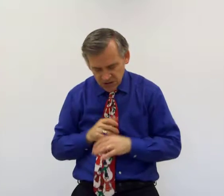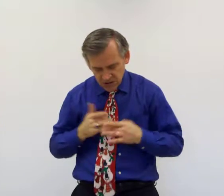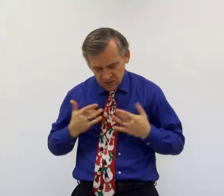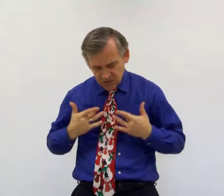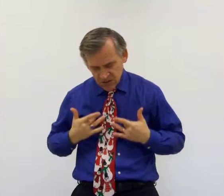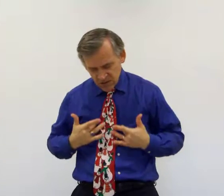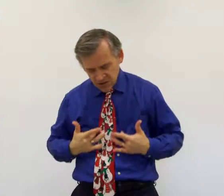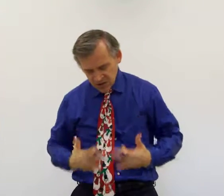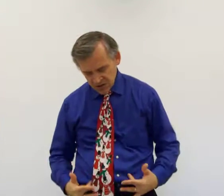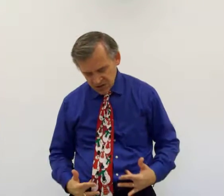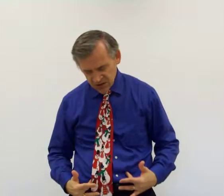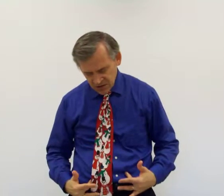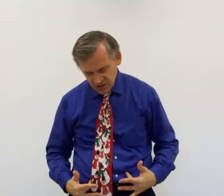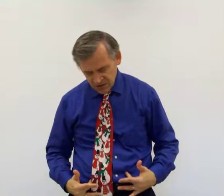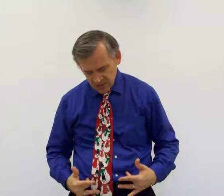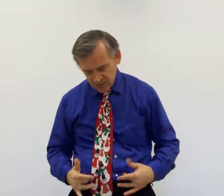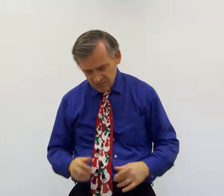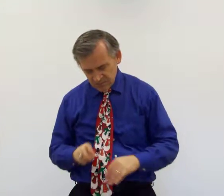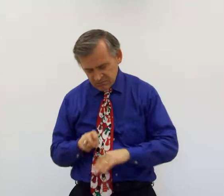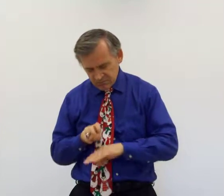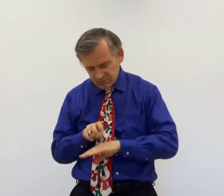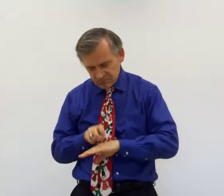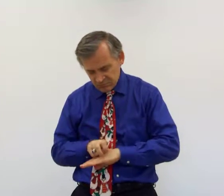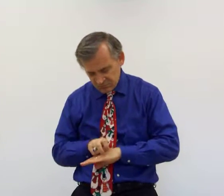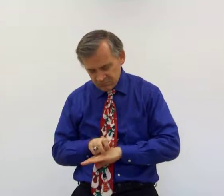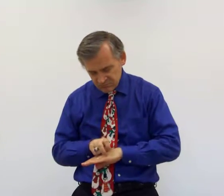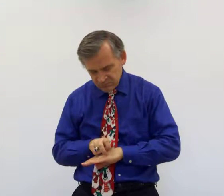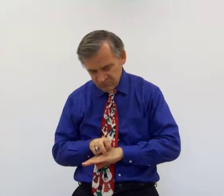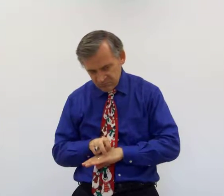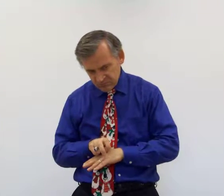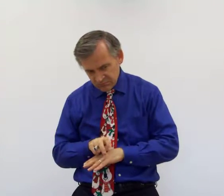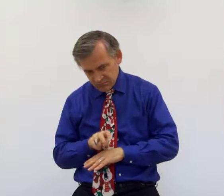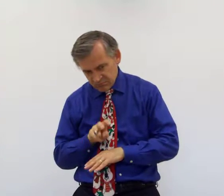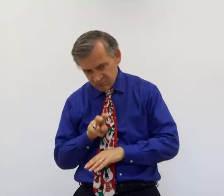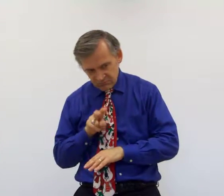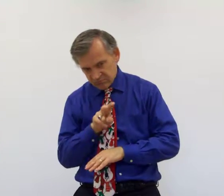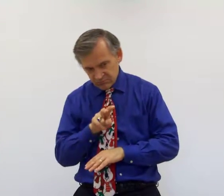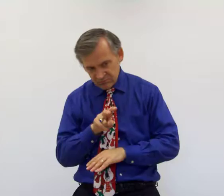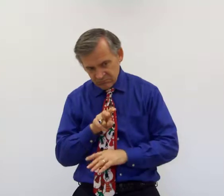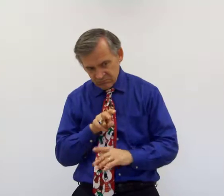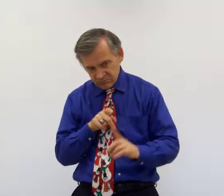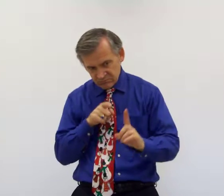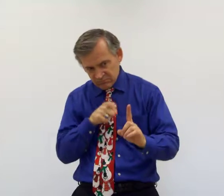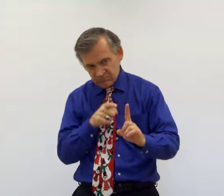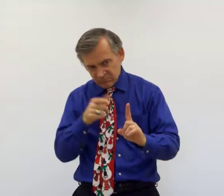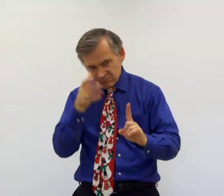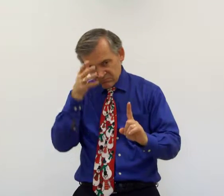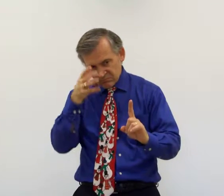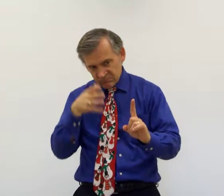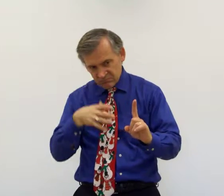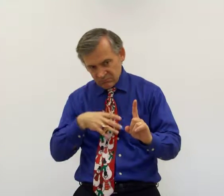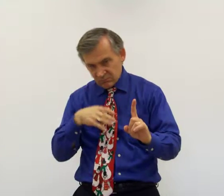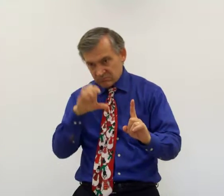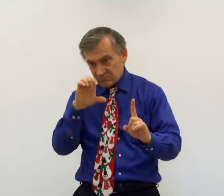Only he sat with his eyes on Charon, his ears ringing with the dreadful noise